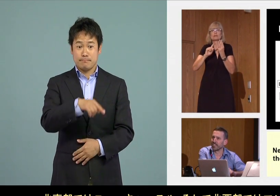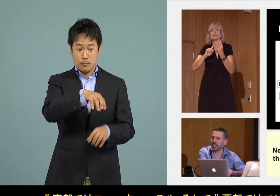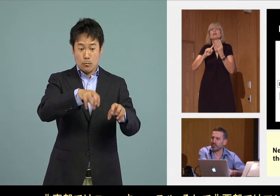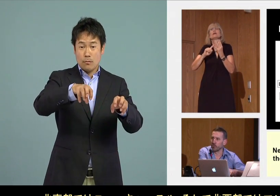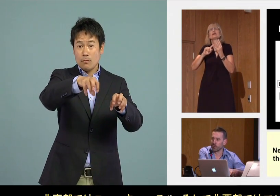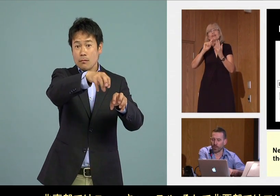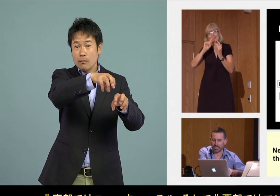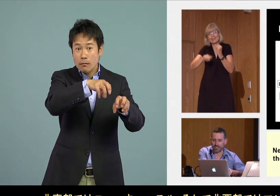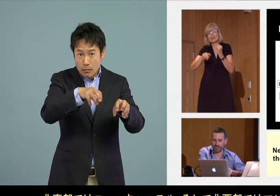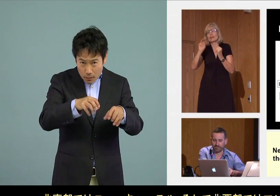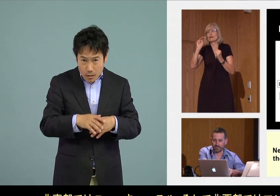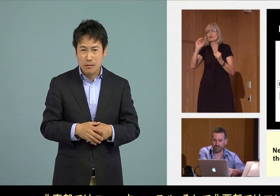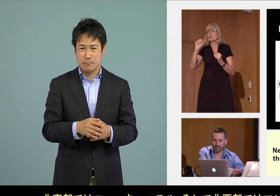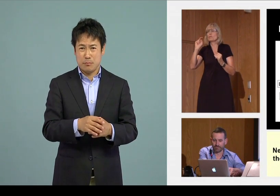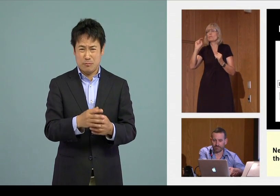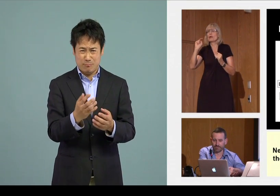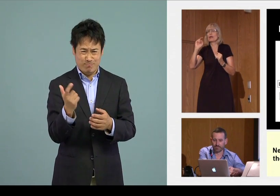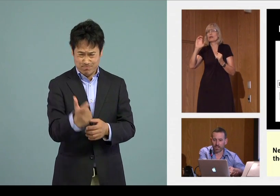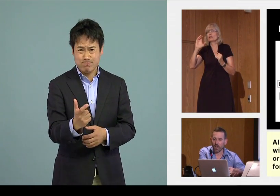Manchester in the northwest.